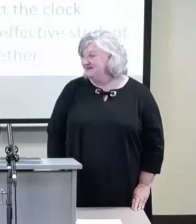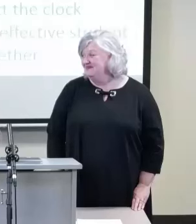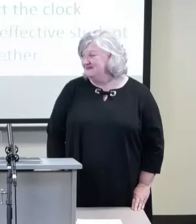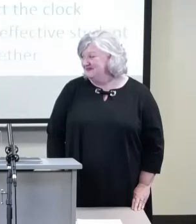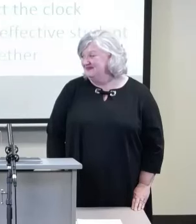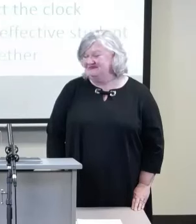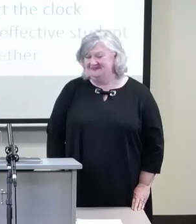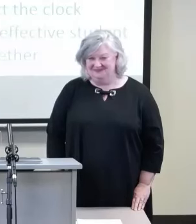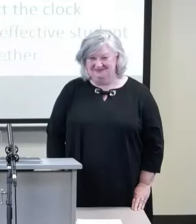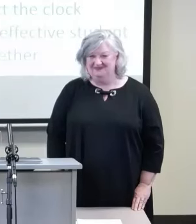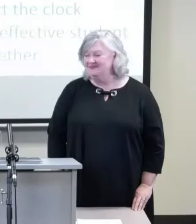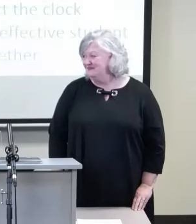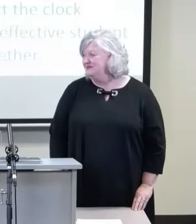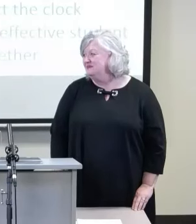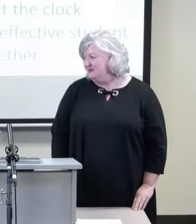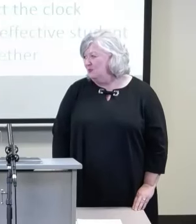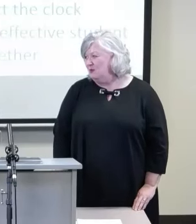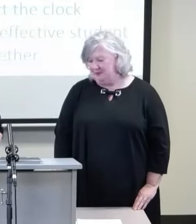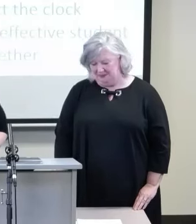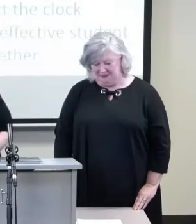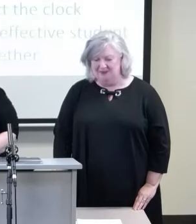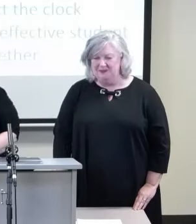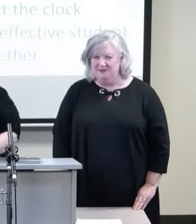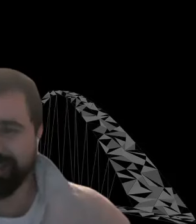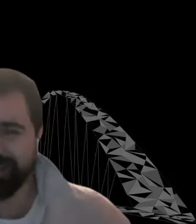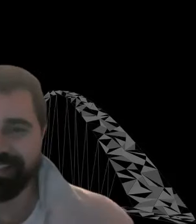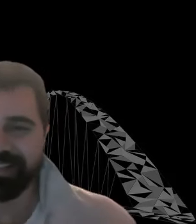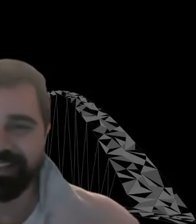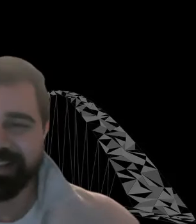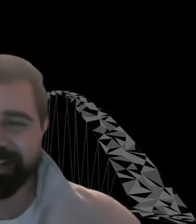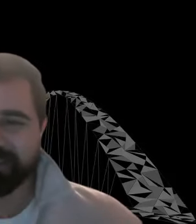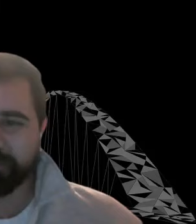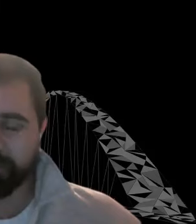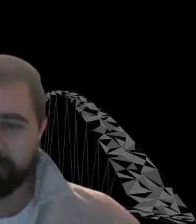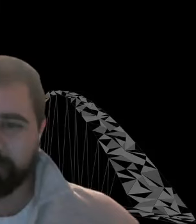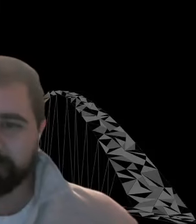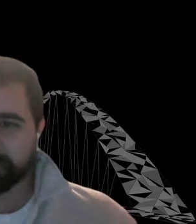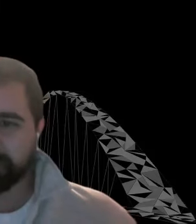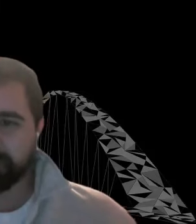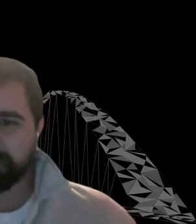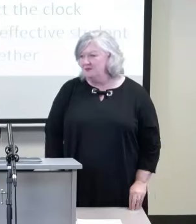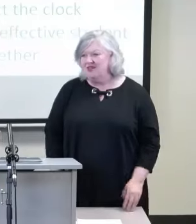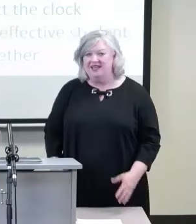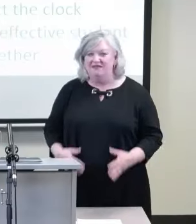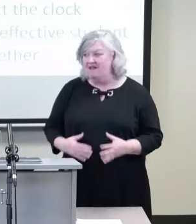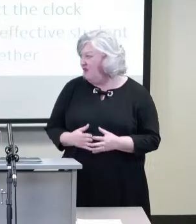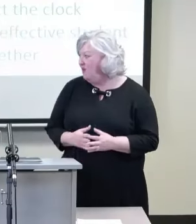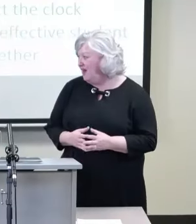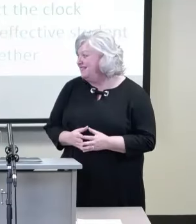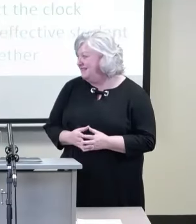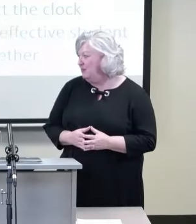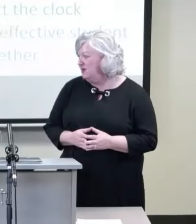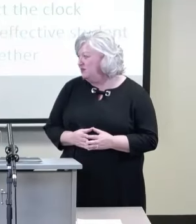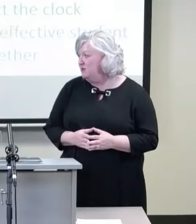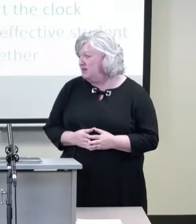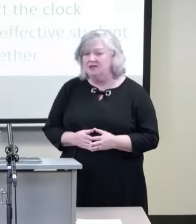it's hard isn't it because we all have them we're all guilty yeah you want to start or me start we do and of course i'm thinking of that phone